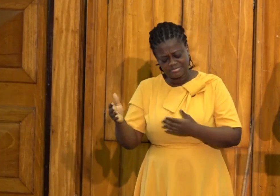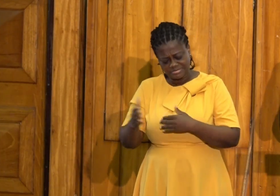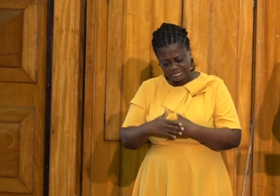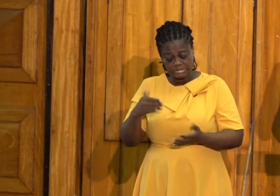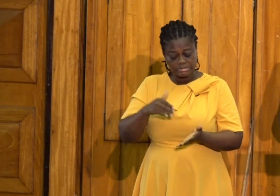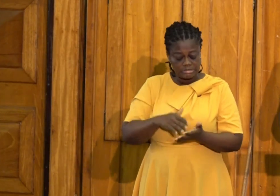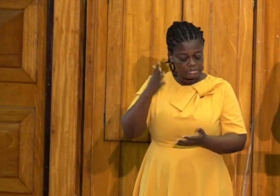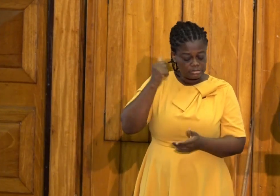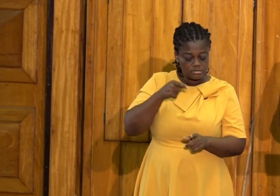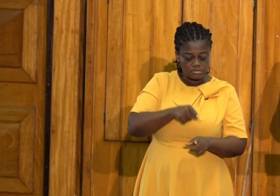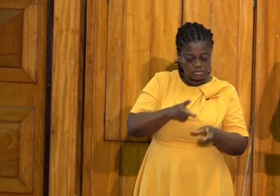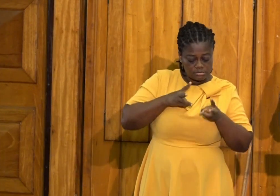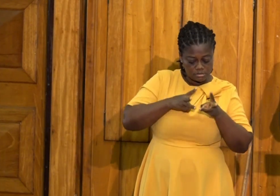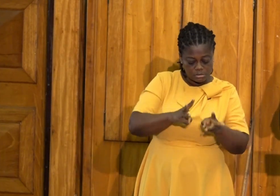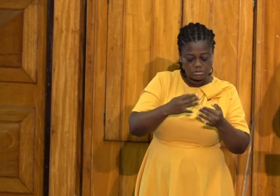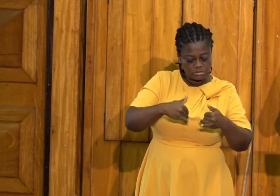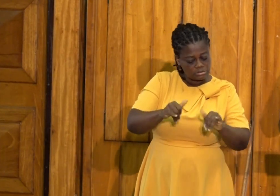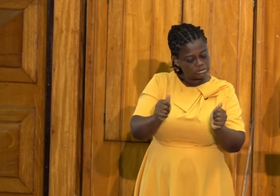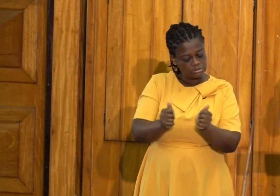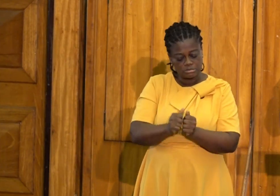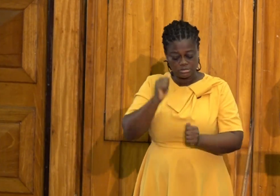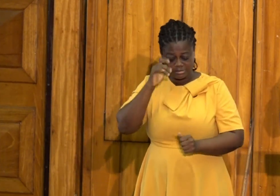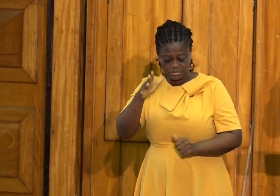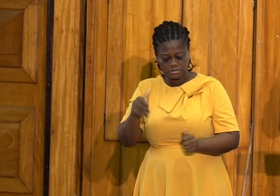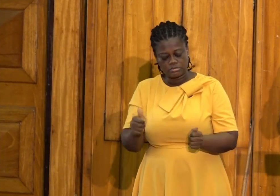with HIV.